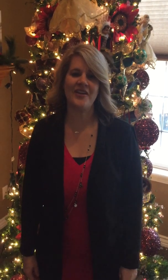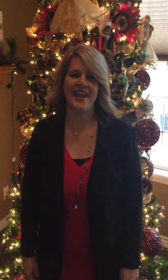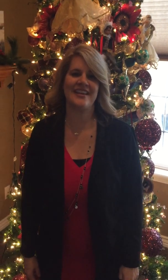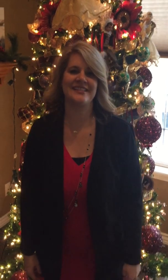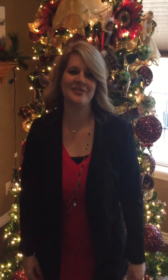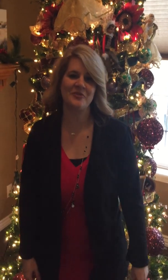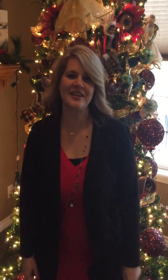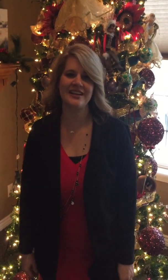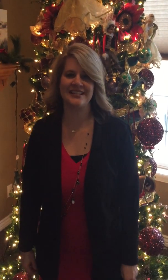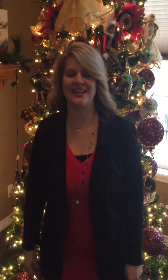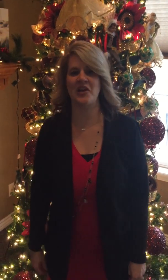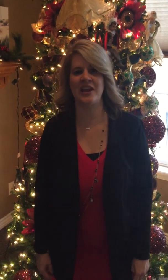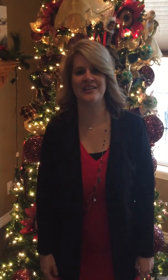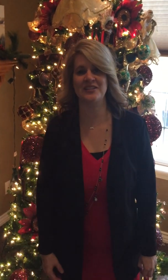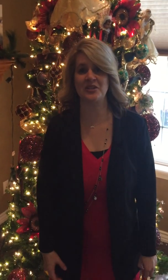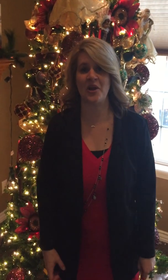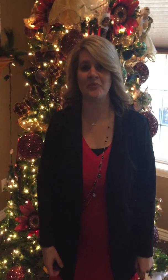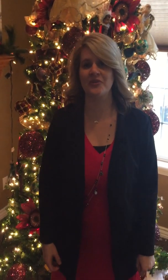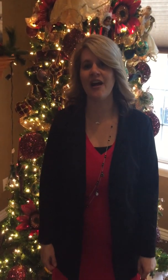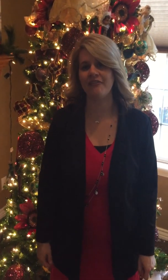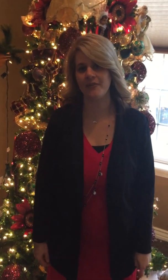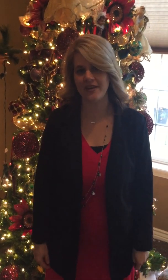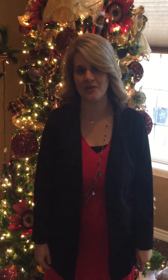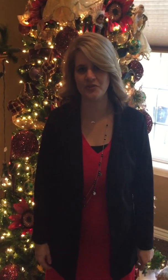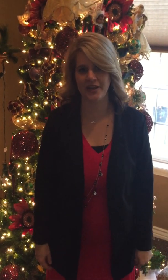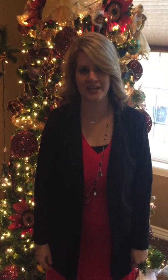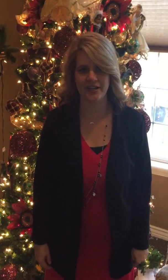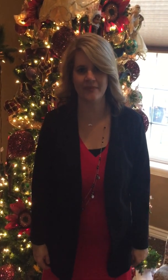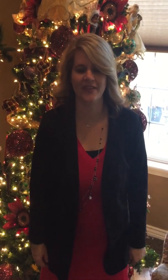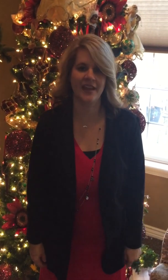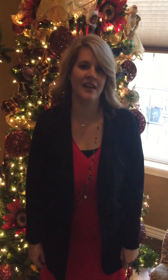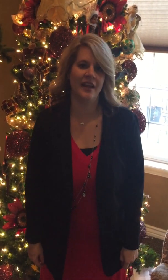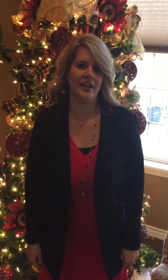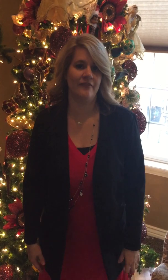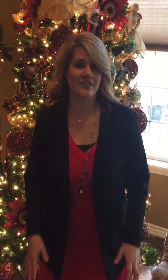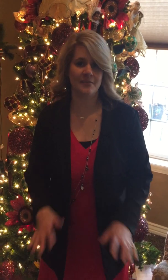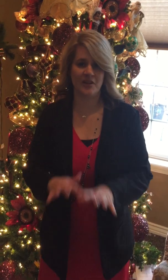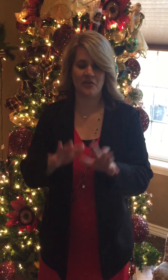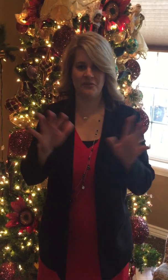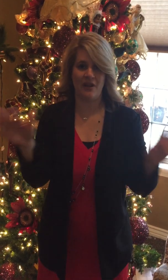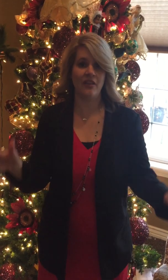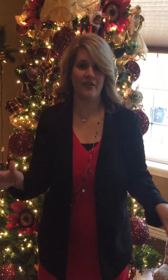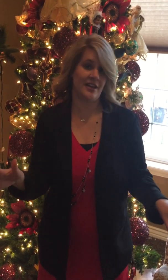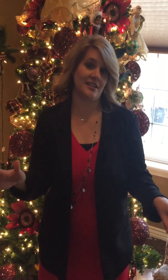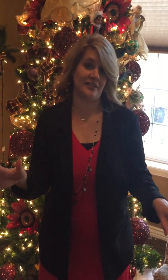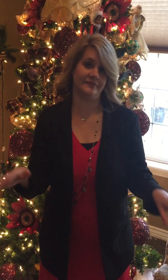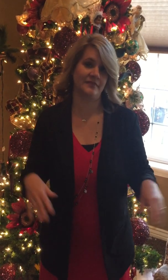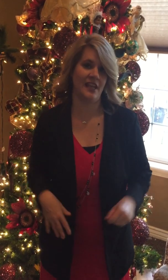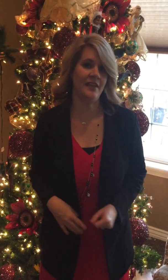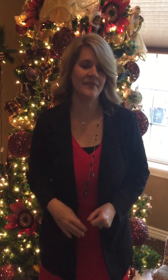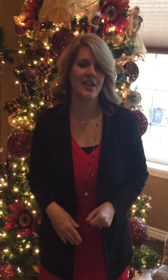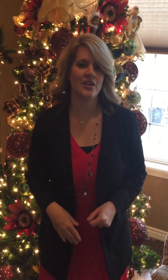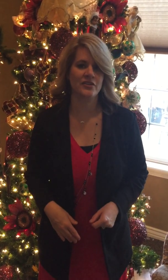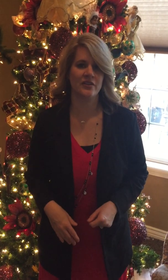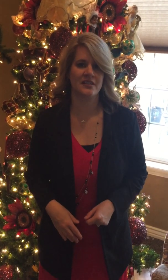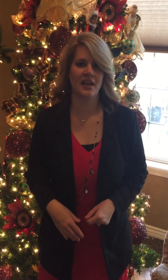Okay, so we're going to sign the song Rudolph the Red-Nosed Reindeer. First, I'm going to go through all the reindeer, okay? So the sign